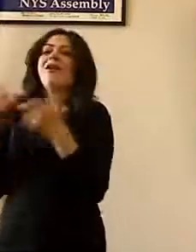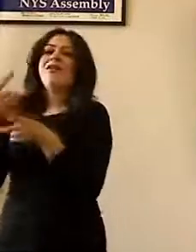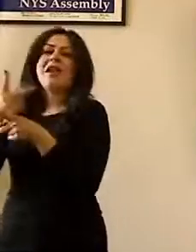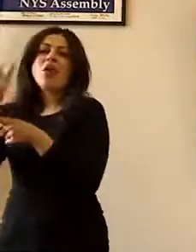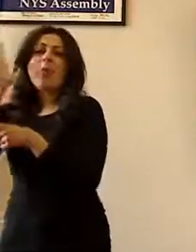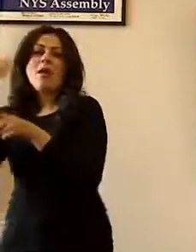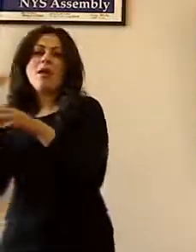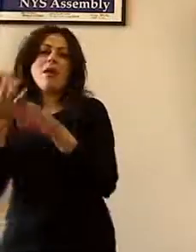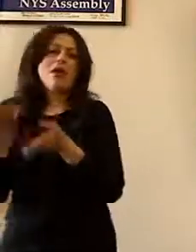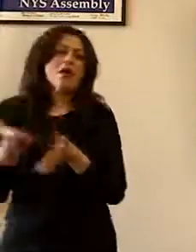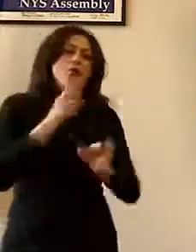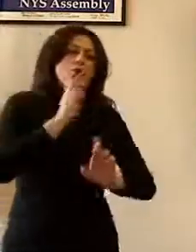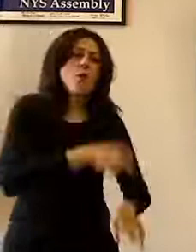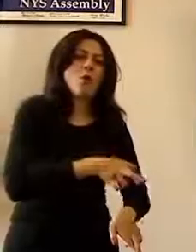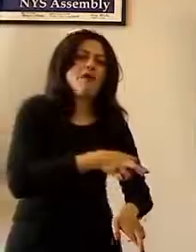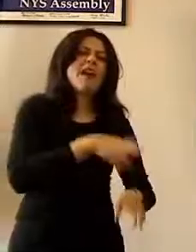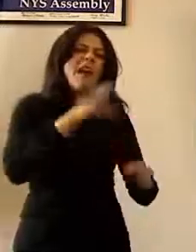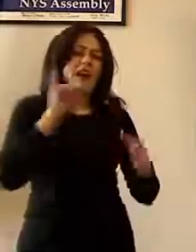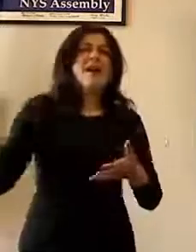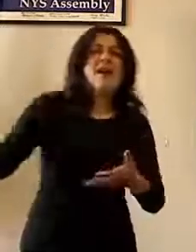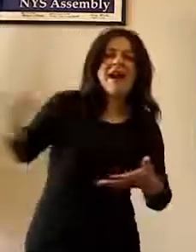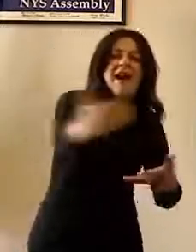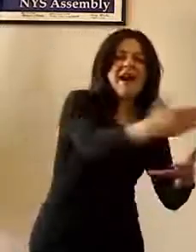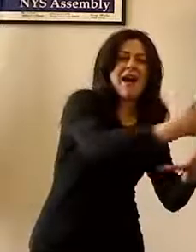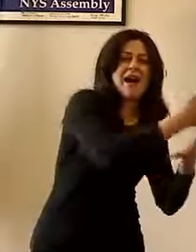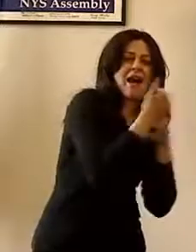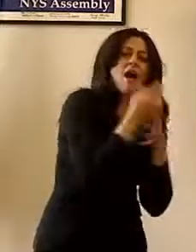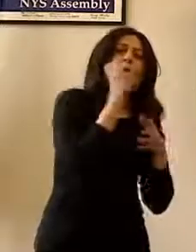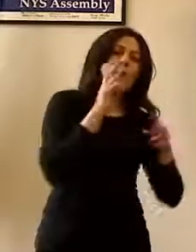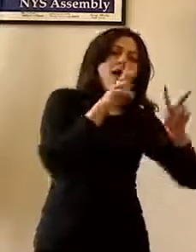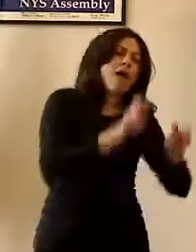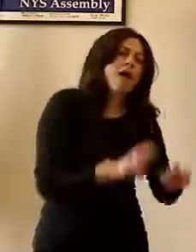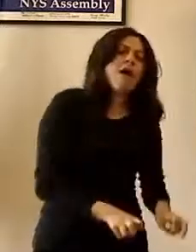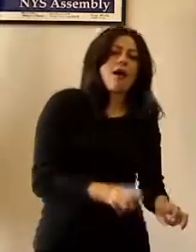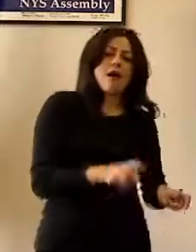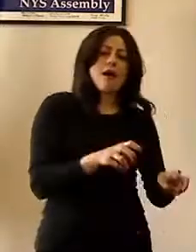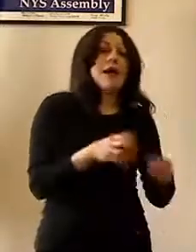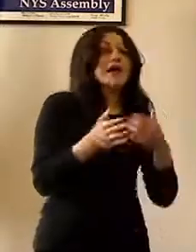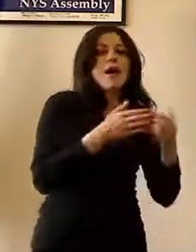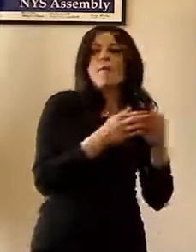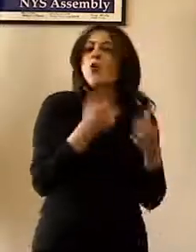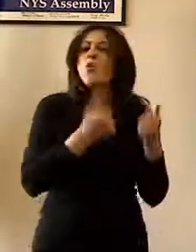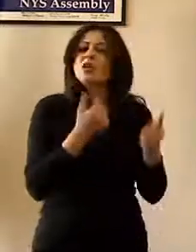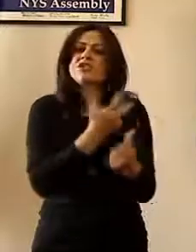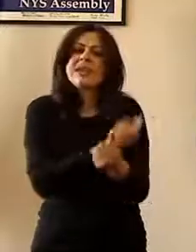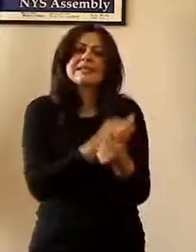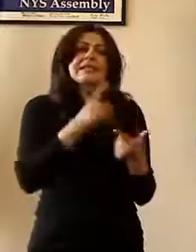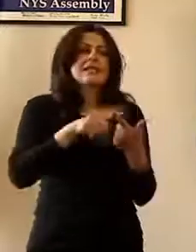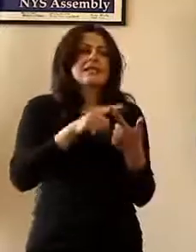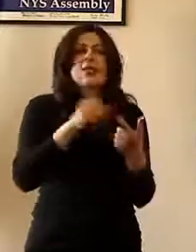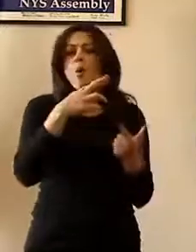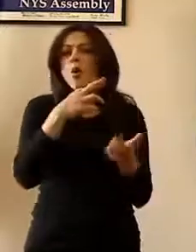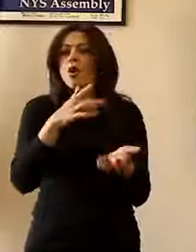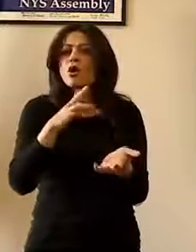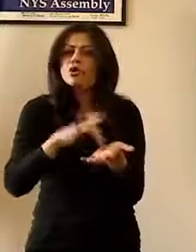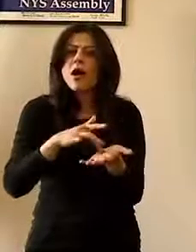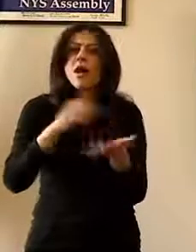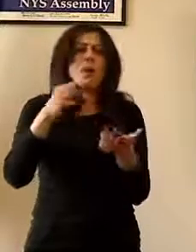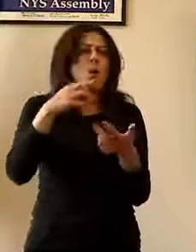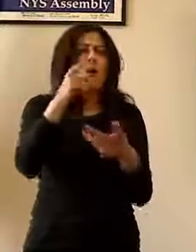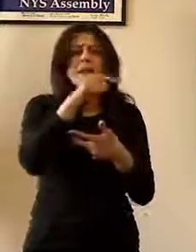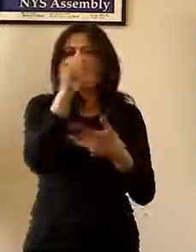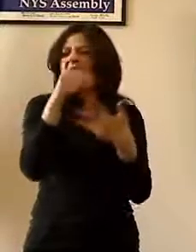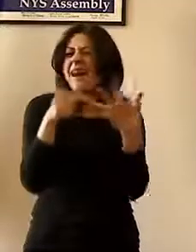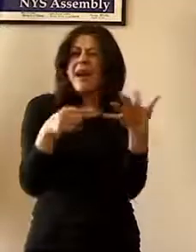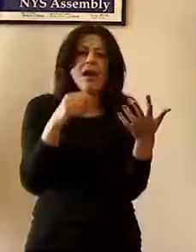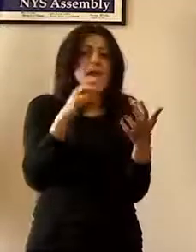data is evaluated and studied regardless of which vaccine or which drug you might be